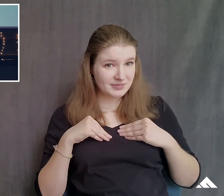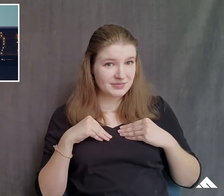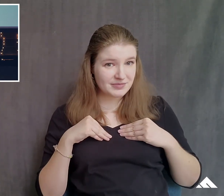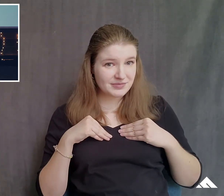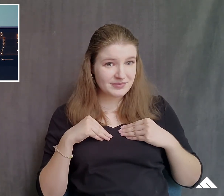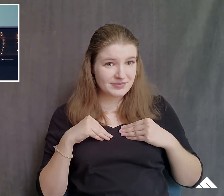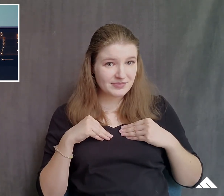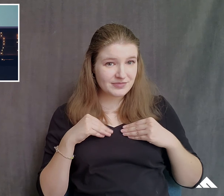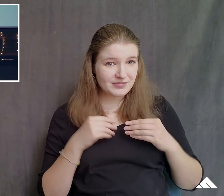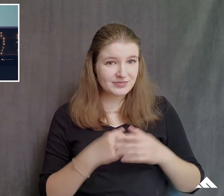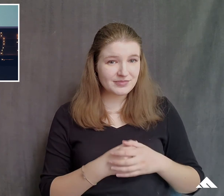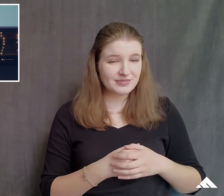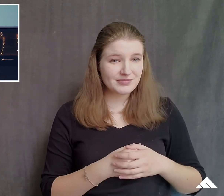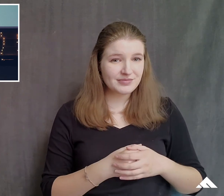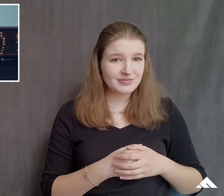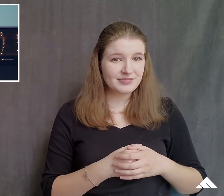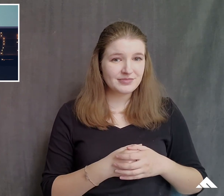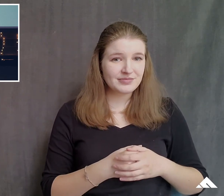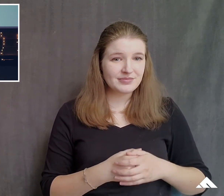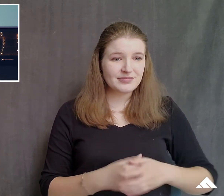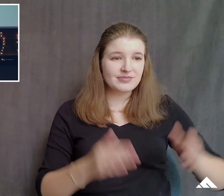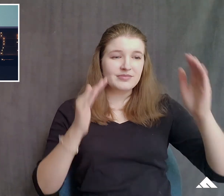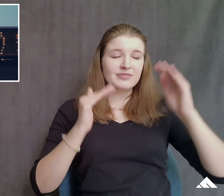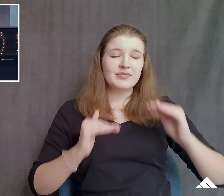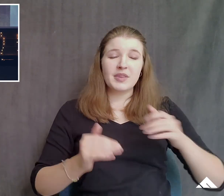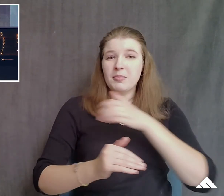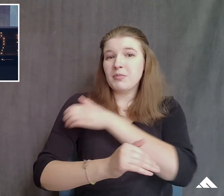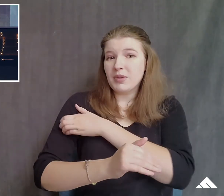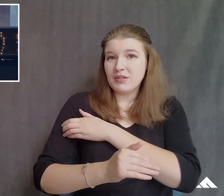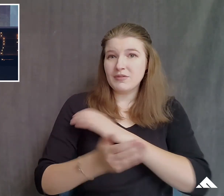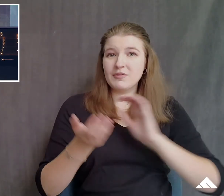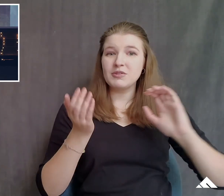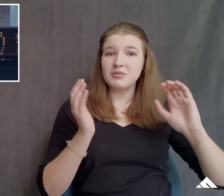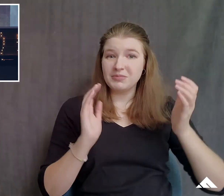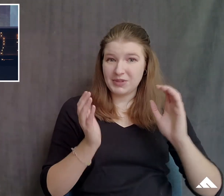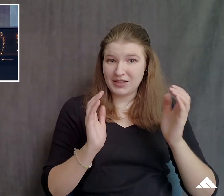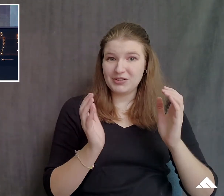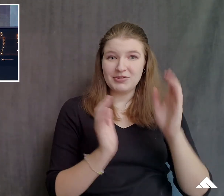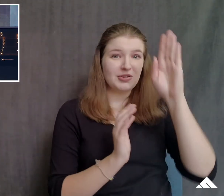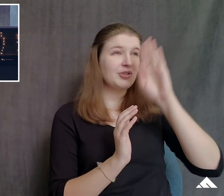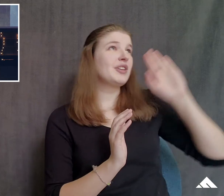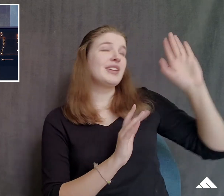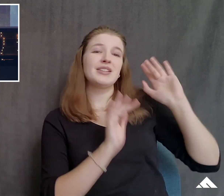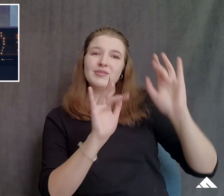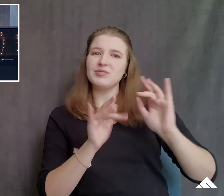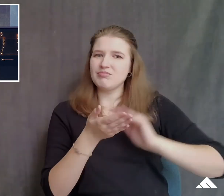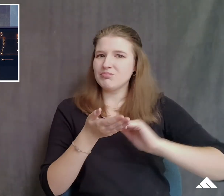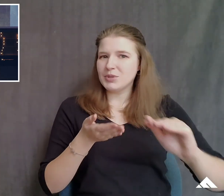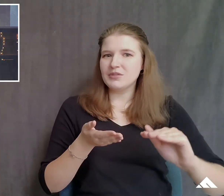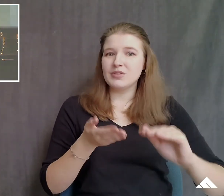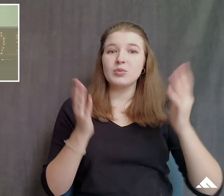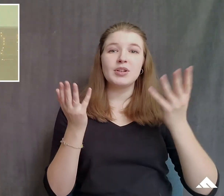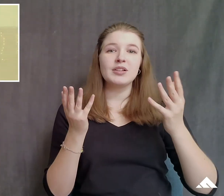One of the most powerful illustrations of God's loving mercy and forgiveness is the story of the prodigal son. Many of you are familiar with it. You don't need to turn there. I'm not going to